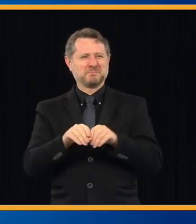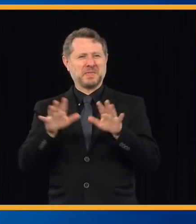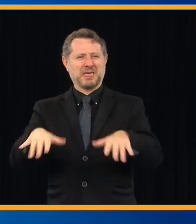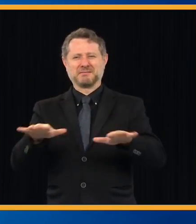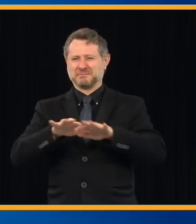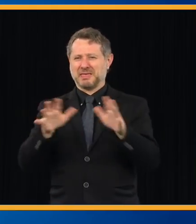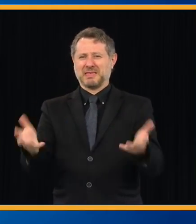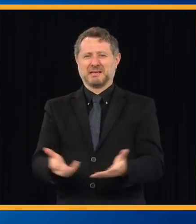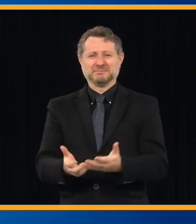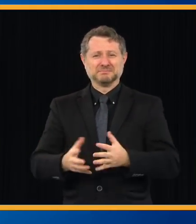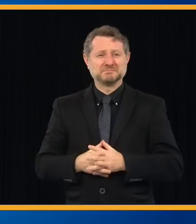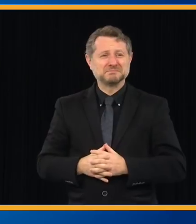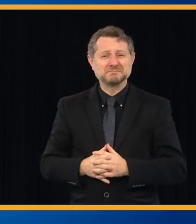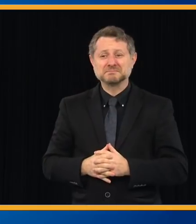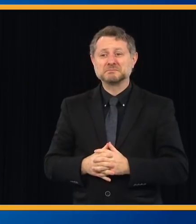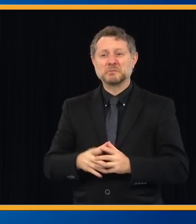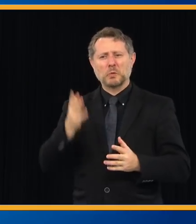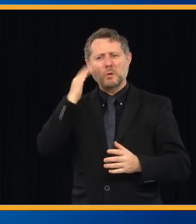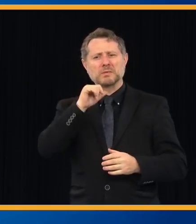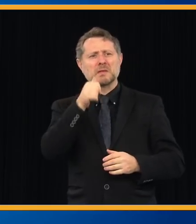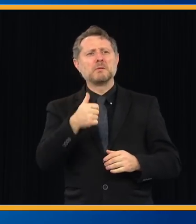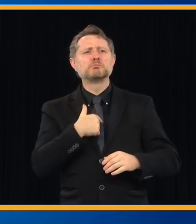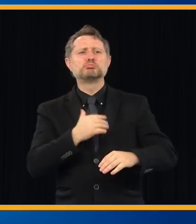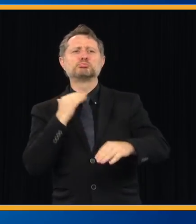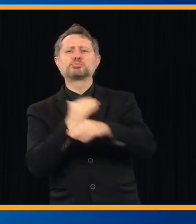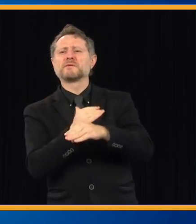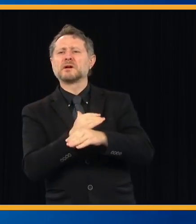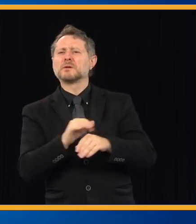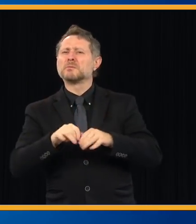happen? Why weren't we ahead of it?